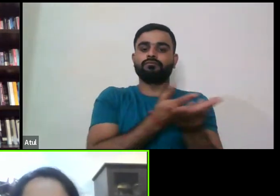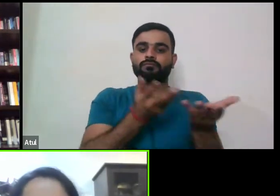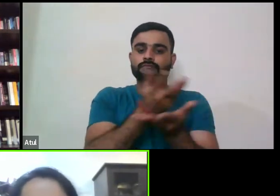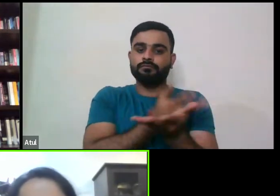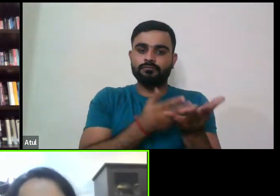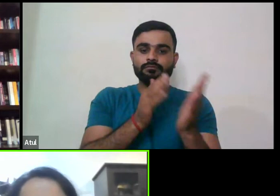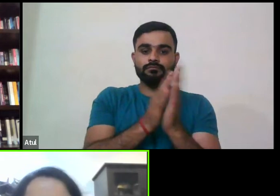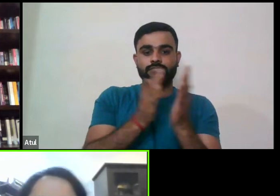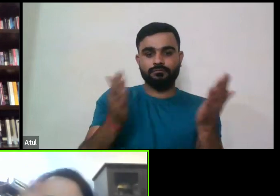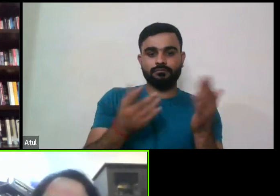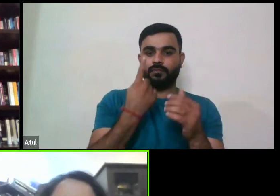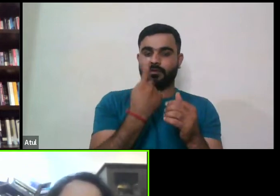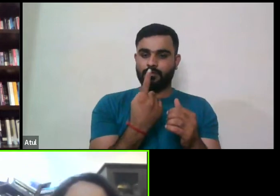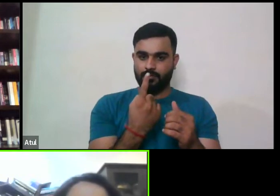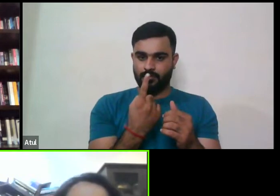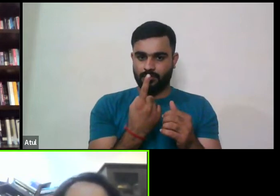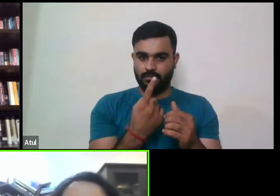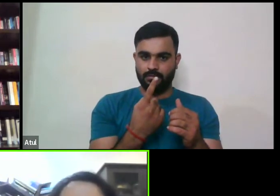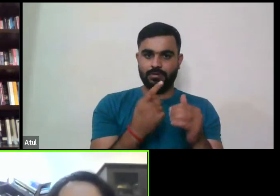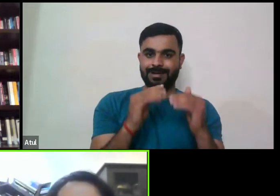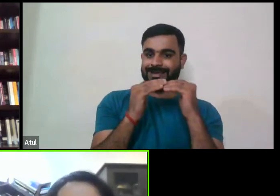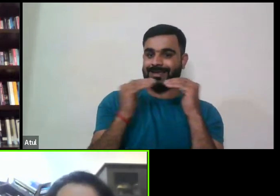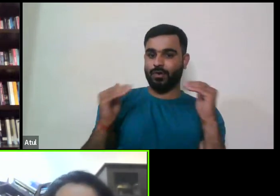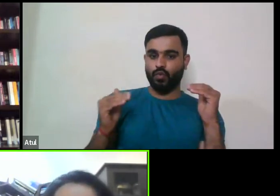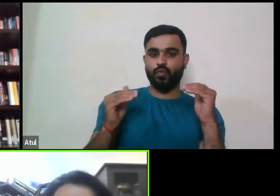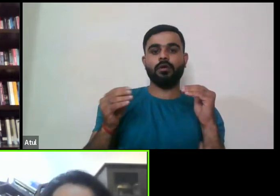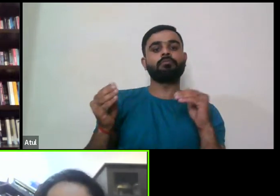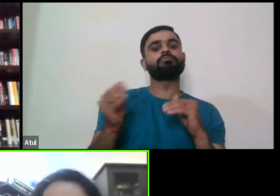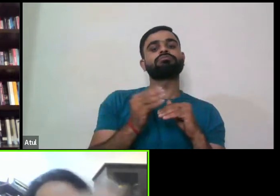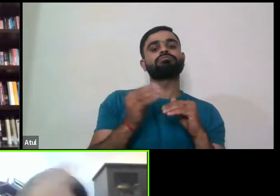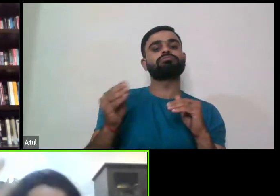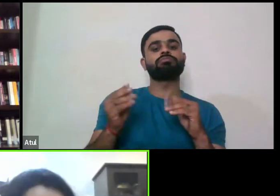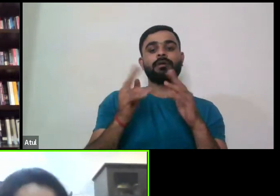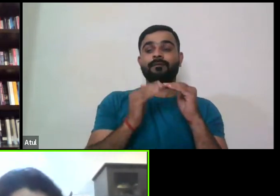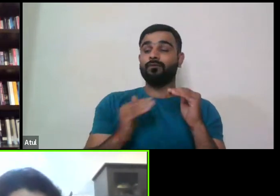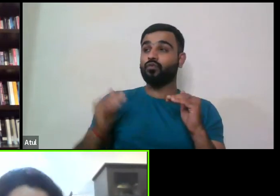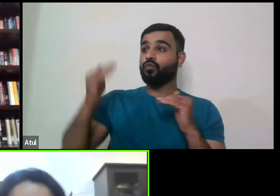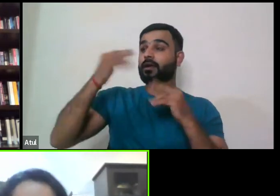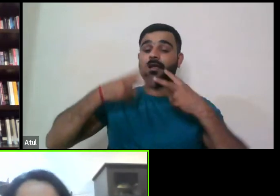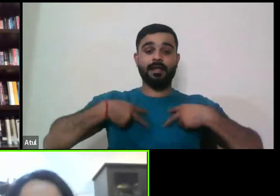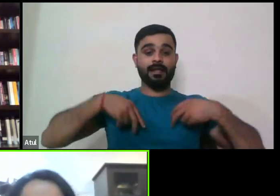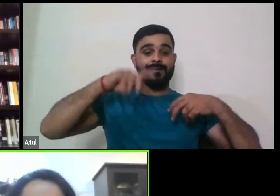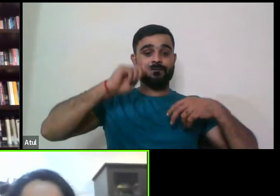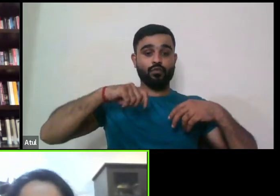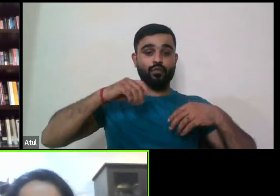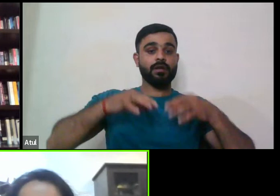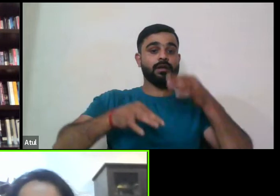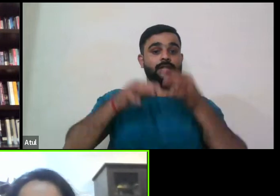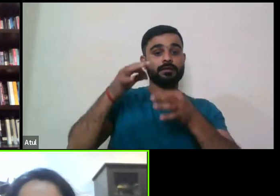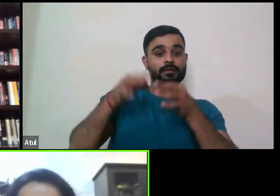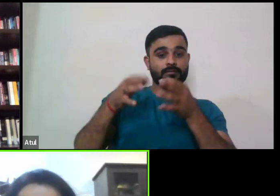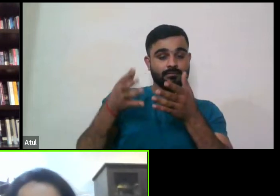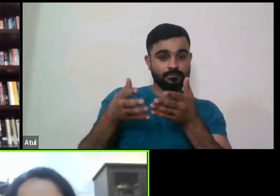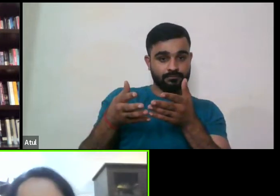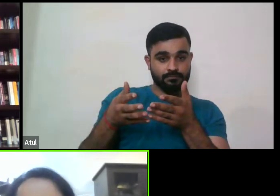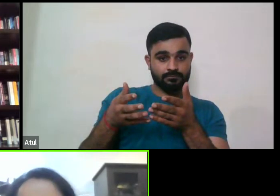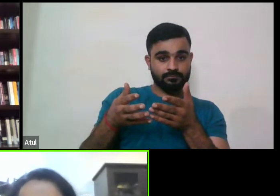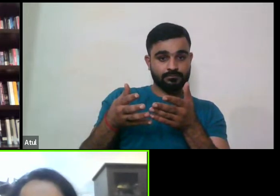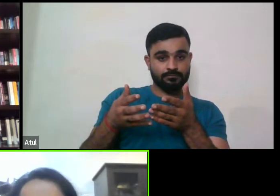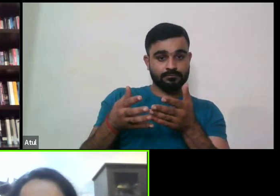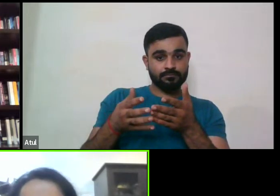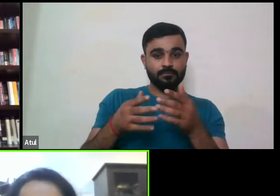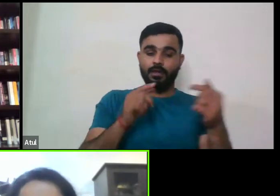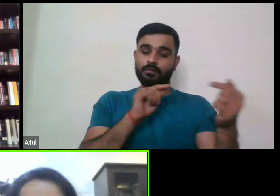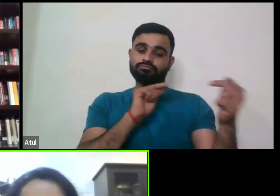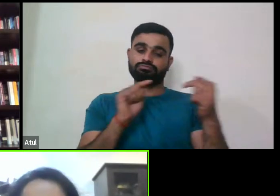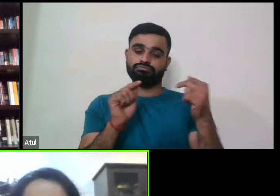book. One is the equation between the senior advocates and the judges. You make an